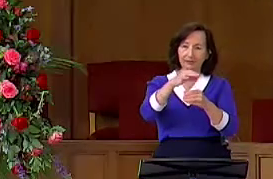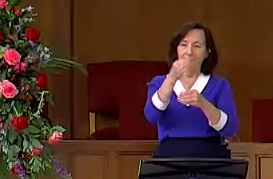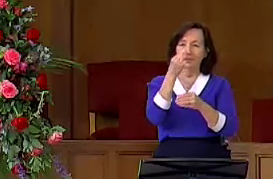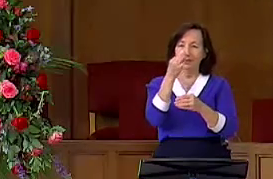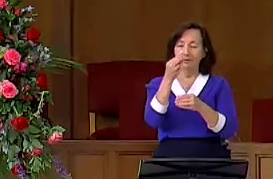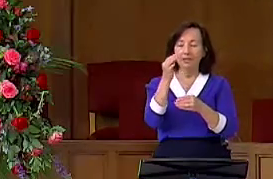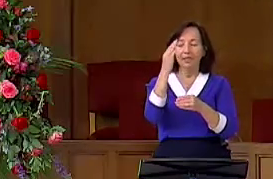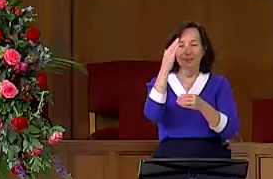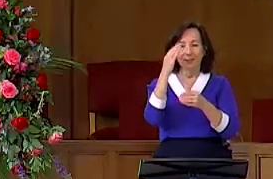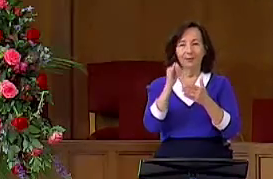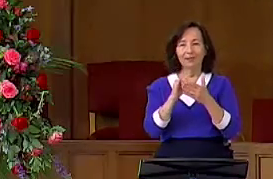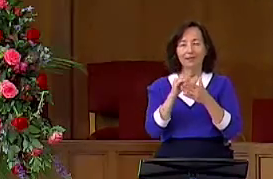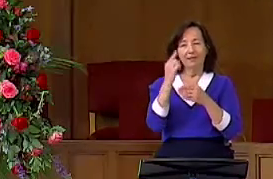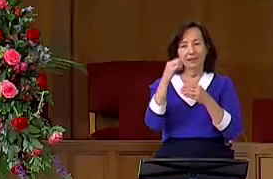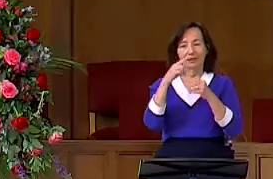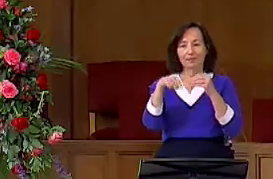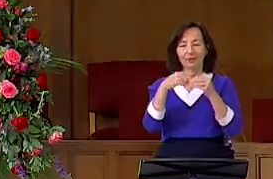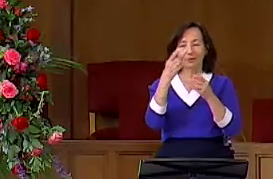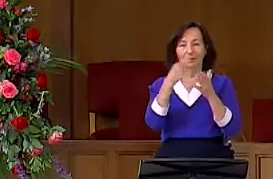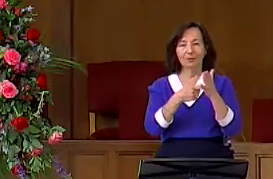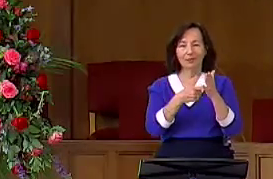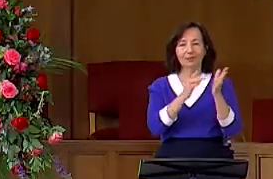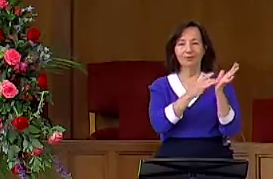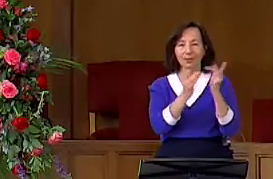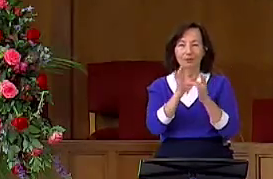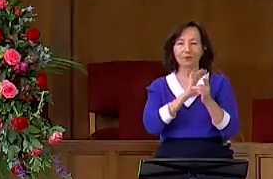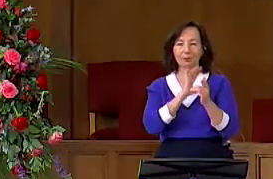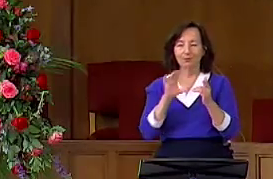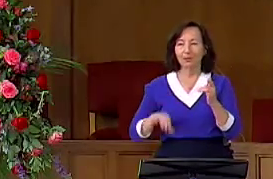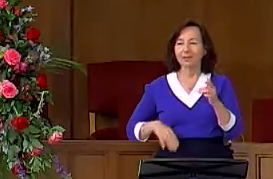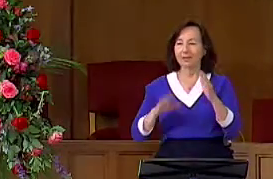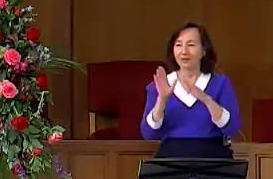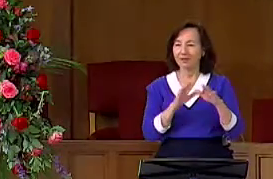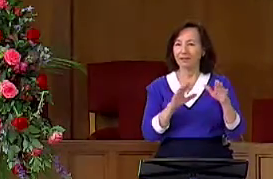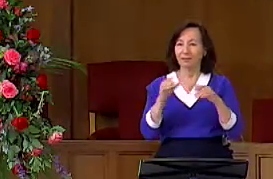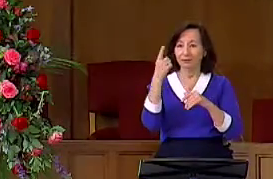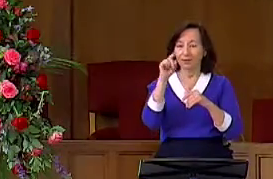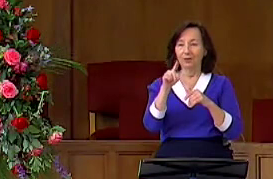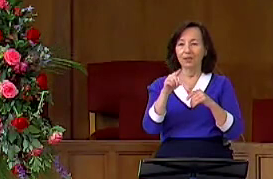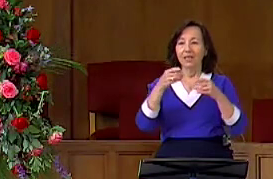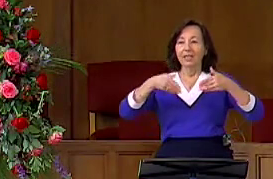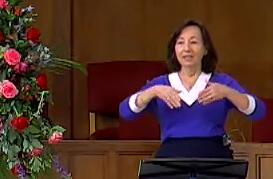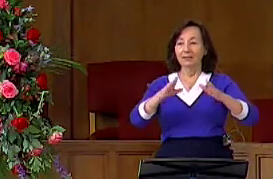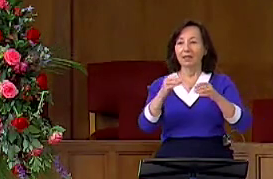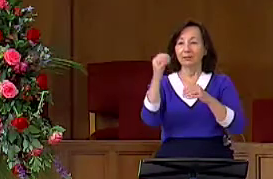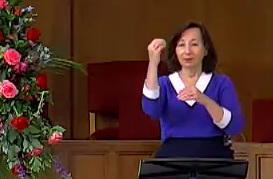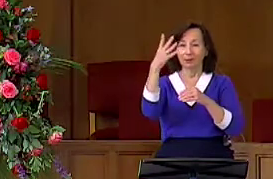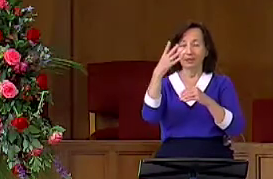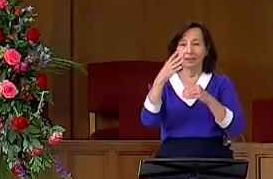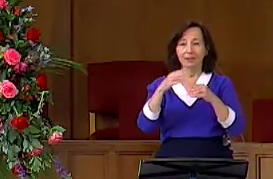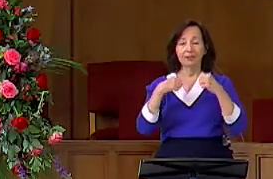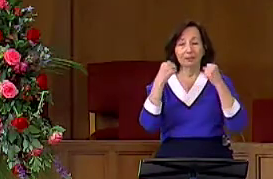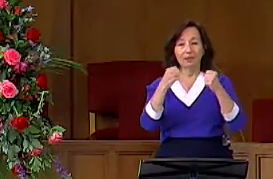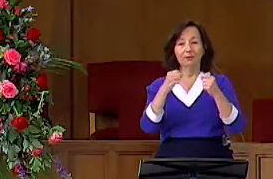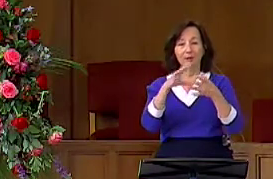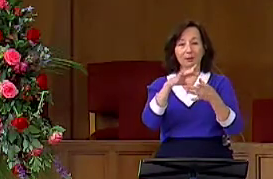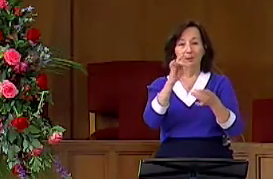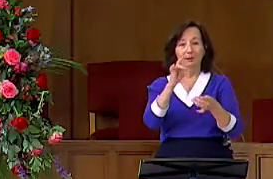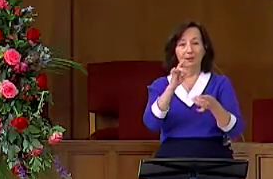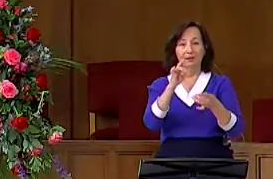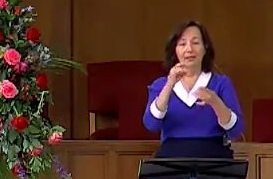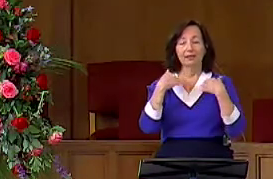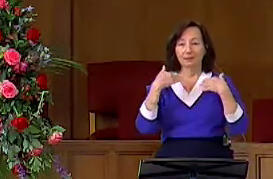you're eating, think about what Jesus Christ has done for you and allow the grace of God to empower your spirit, your soul, and your